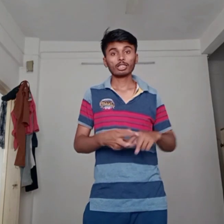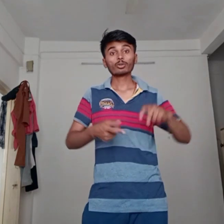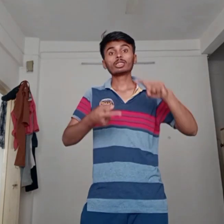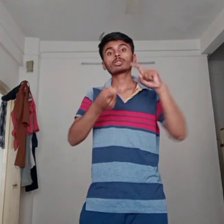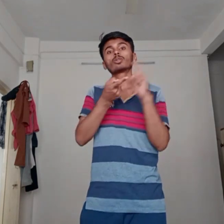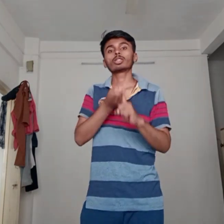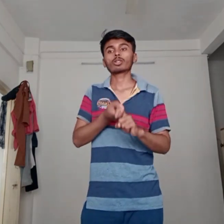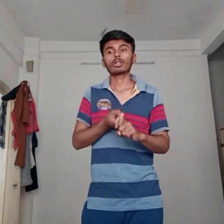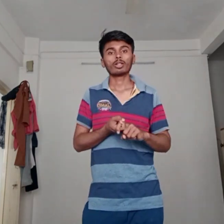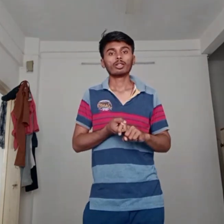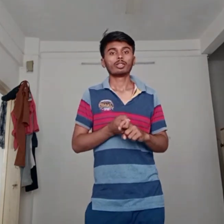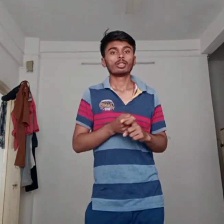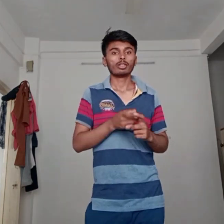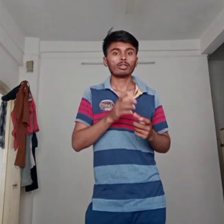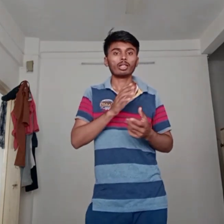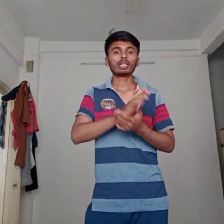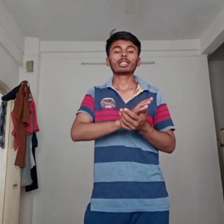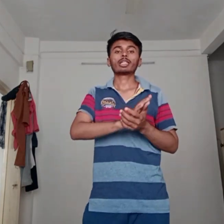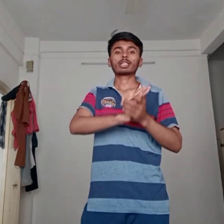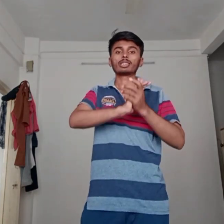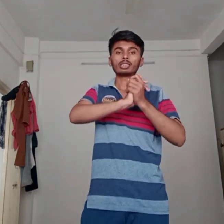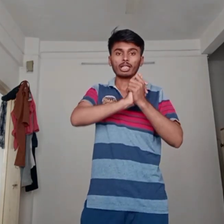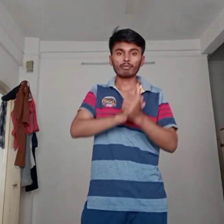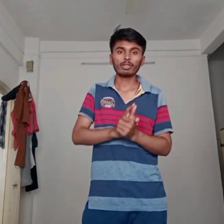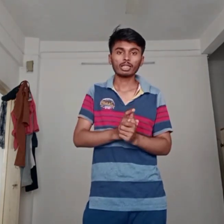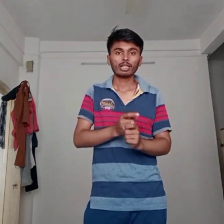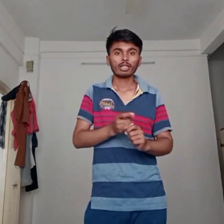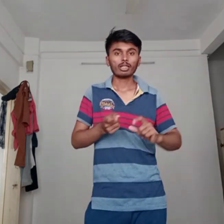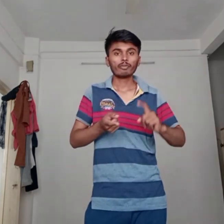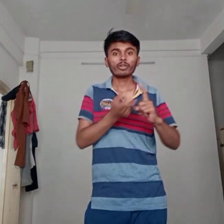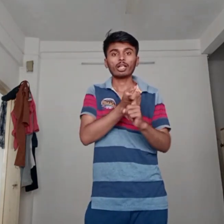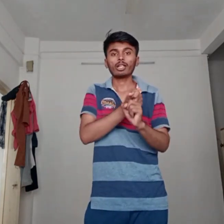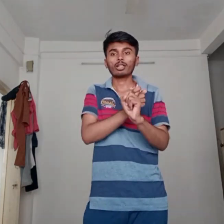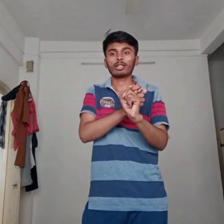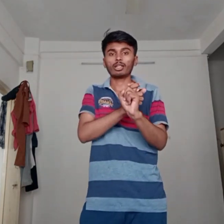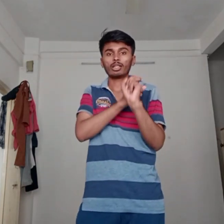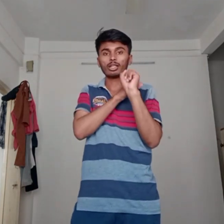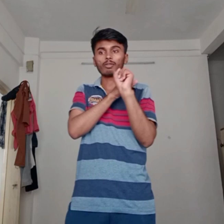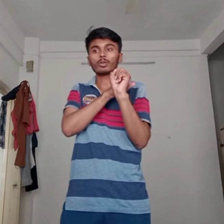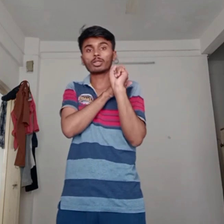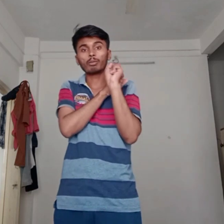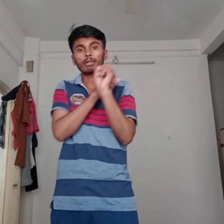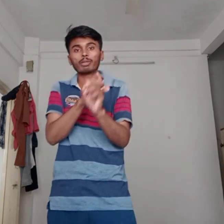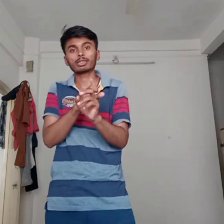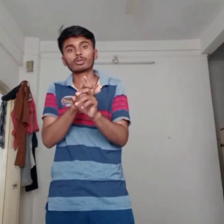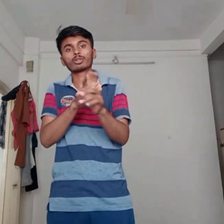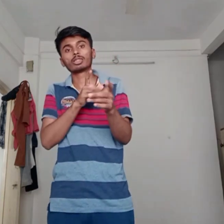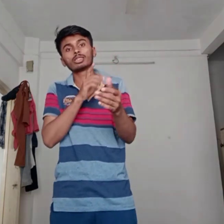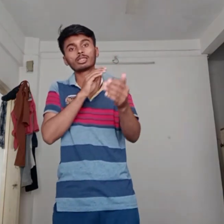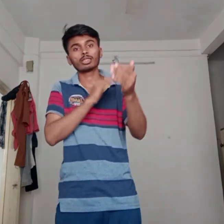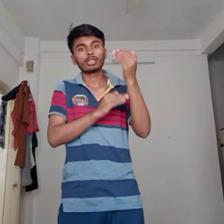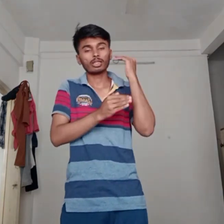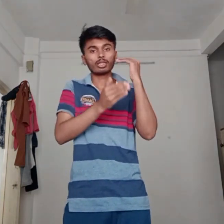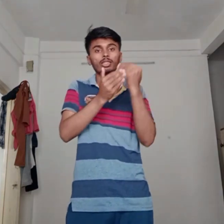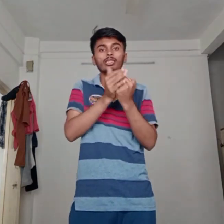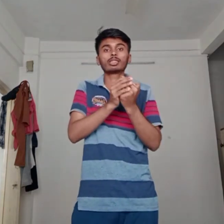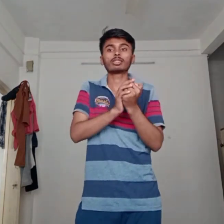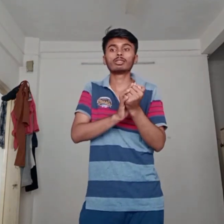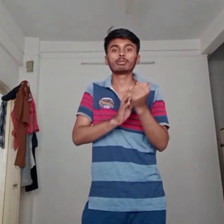this cholesterol, heart attack is happening. If you had heard about the bypass, so this